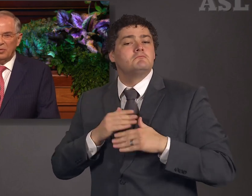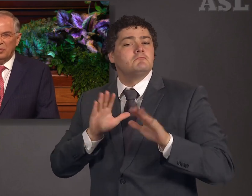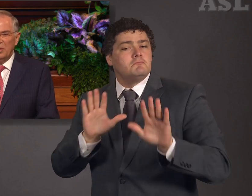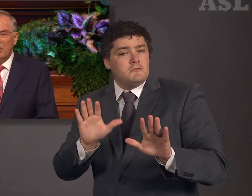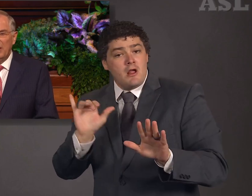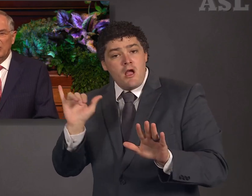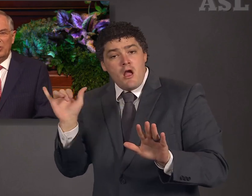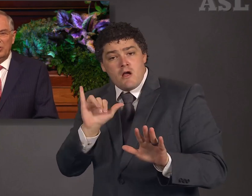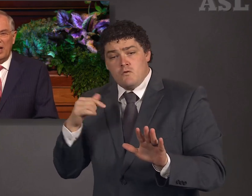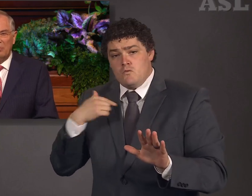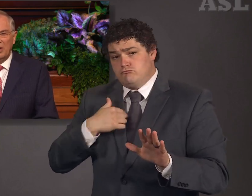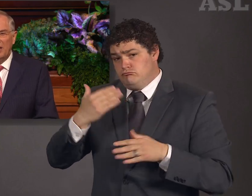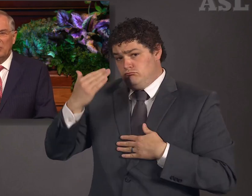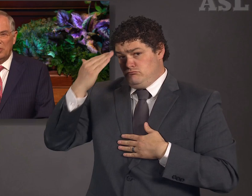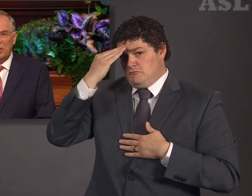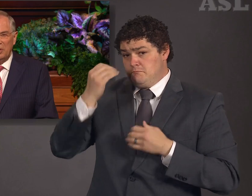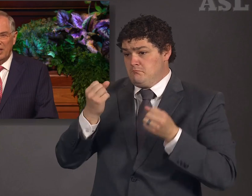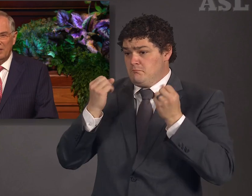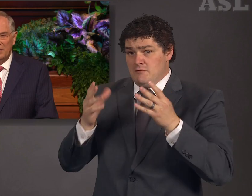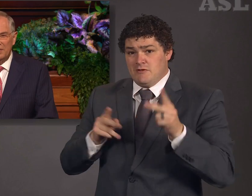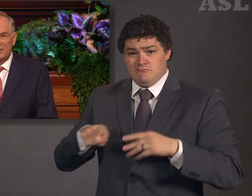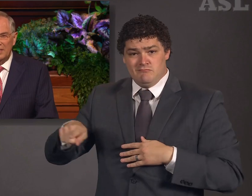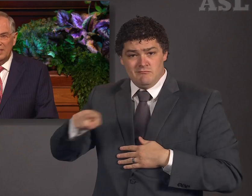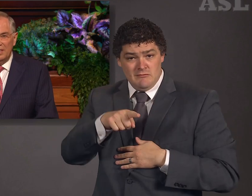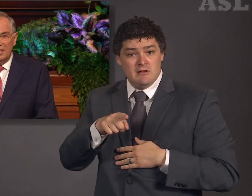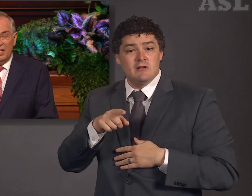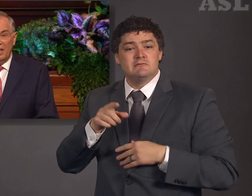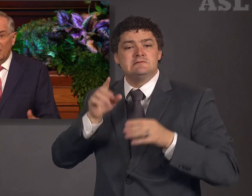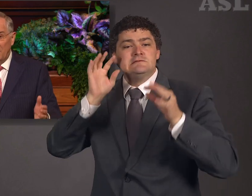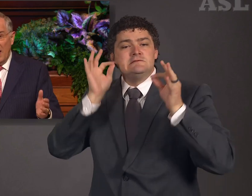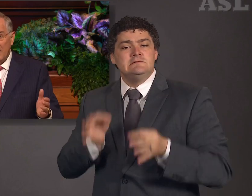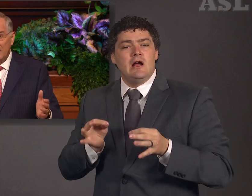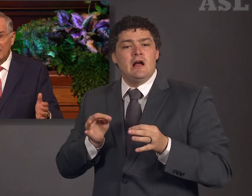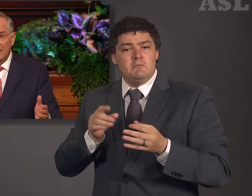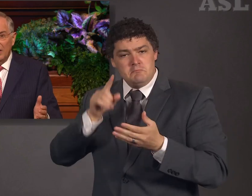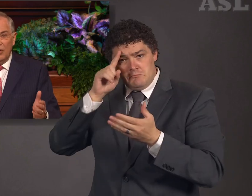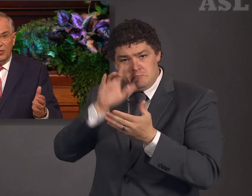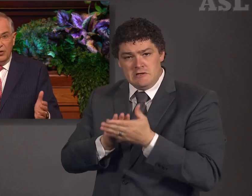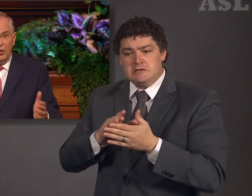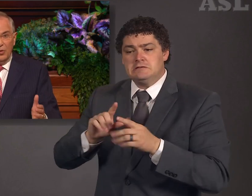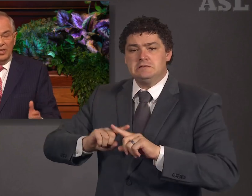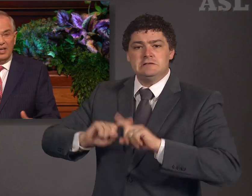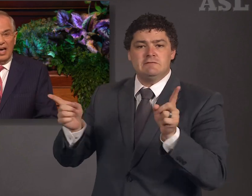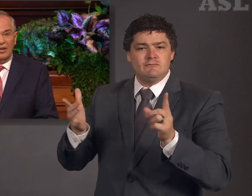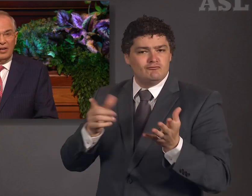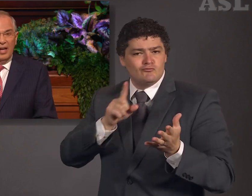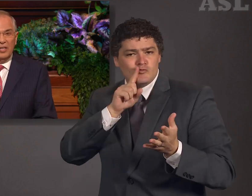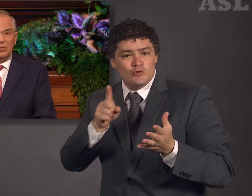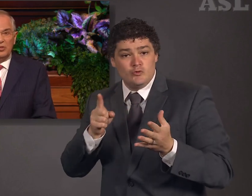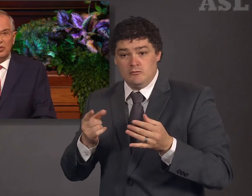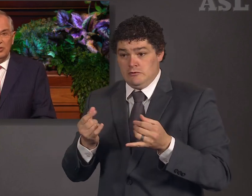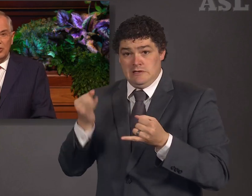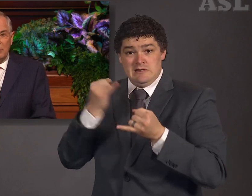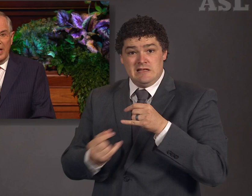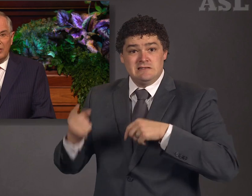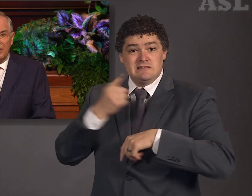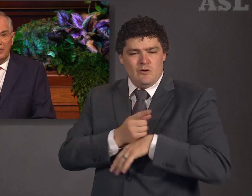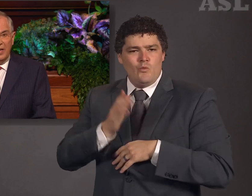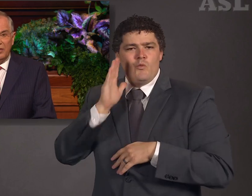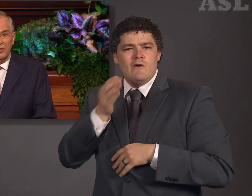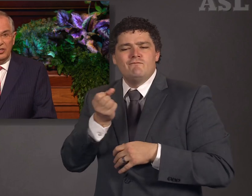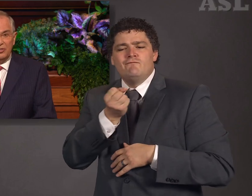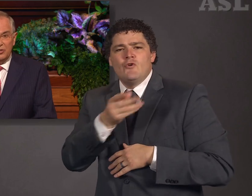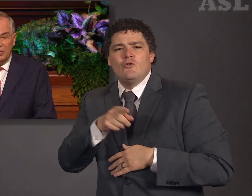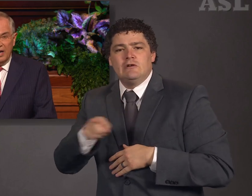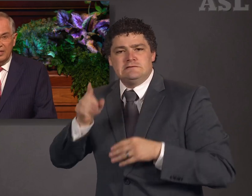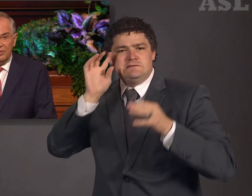understanding that there will be many who do not believe what we believe. In fact, few in the latter days will choose to make their